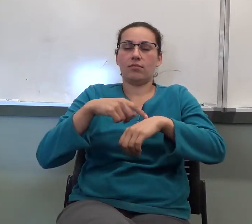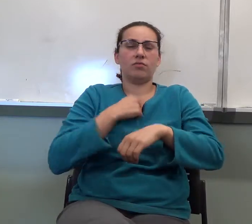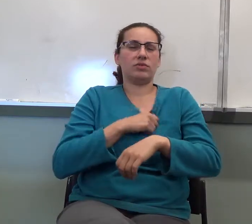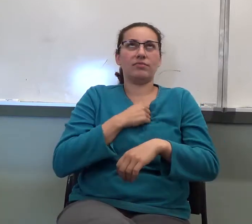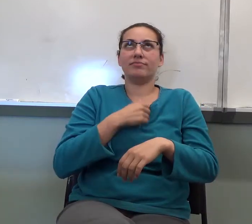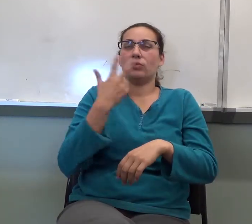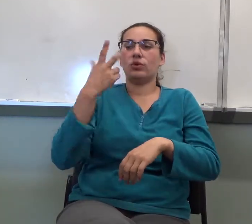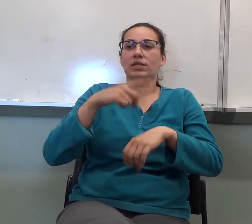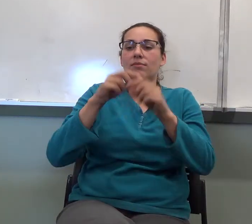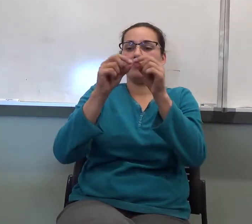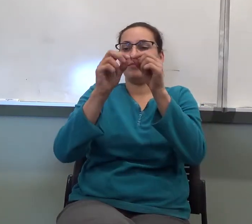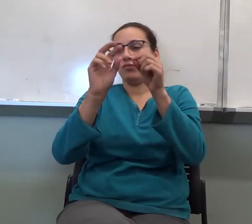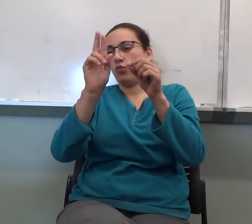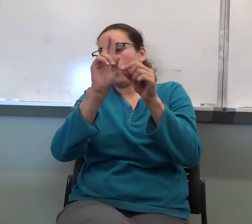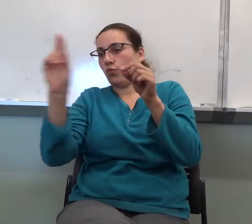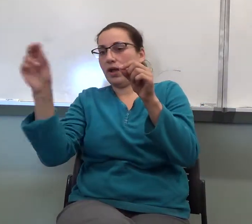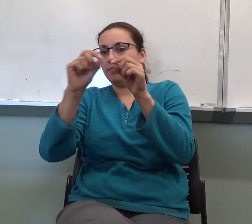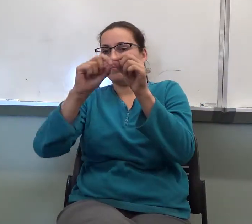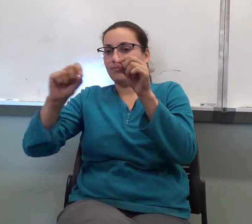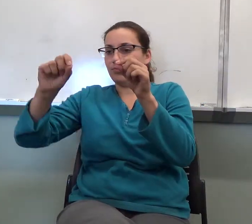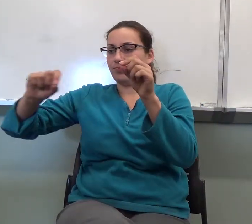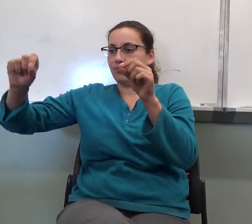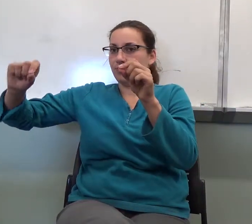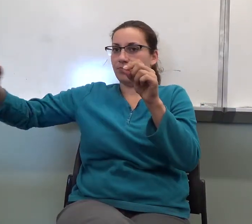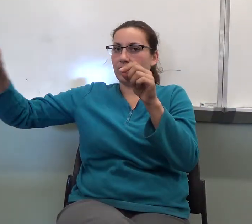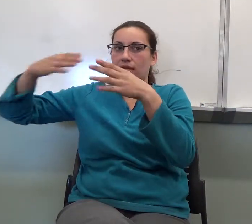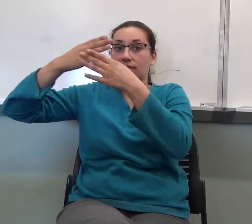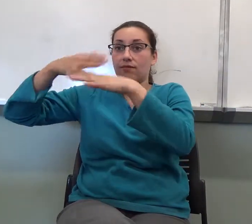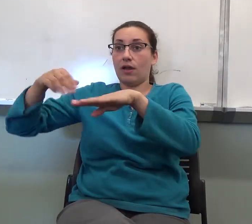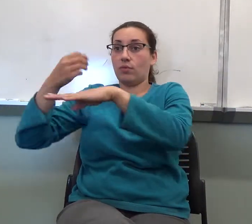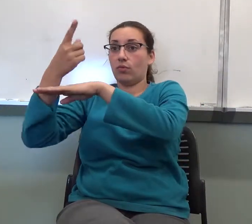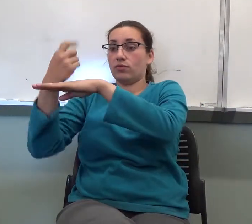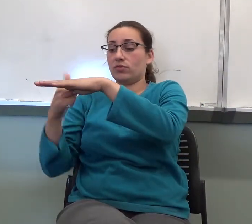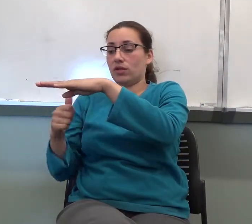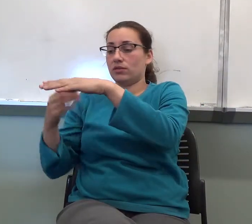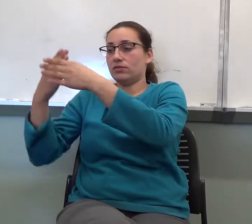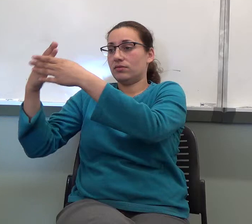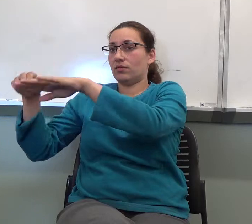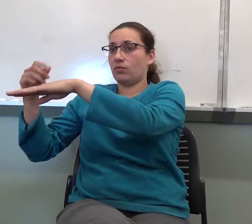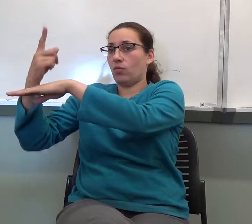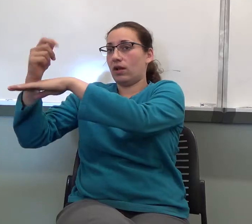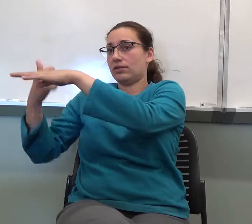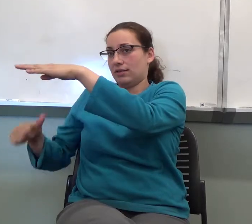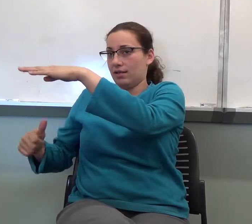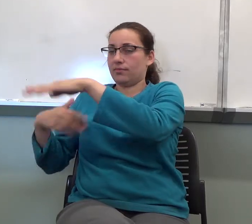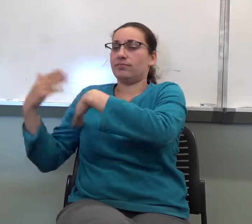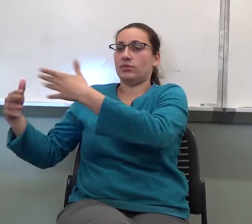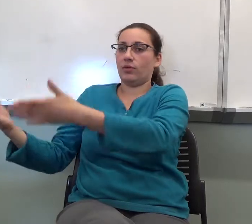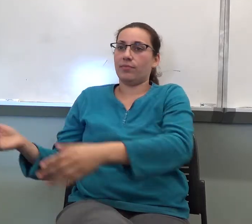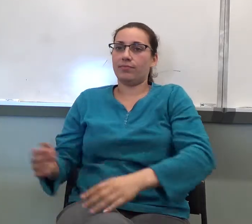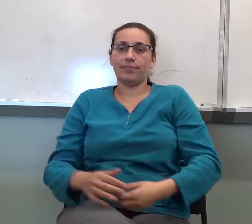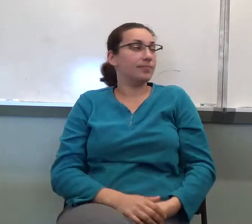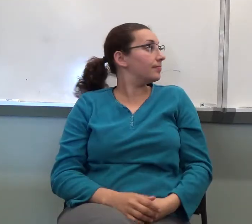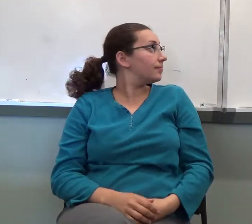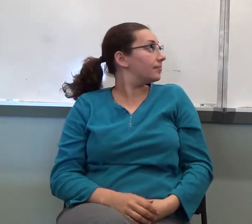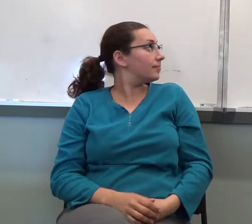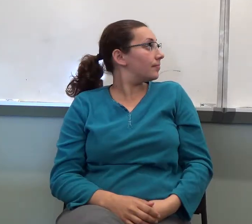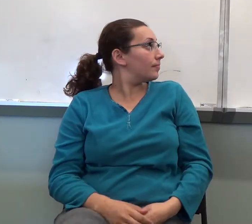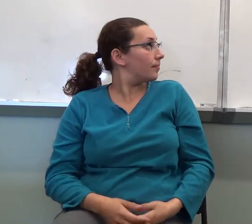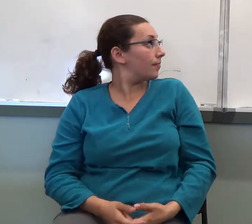means we take 0.01 and go 1, 2, 3. So we have to put another one in there, and that's going to give